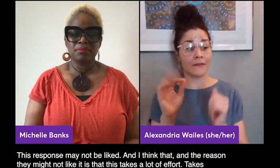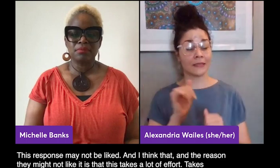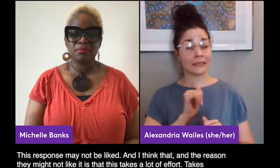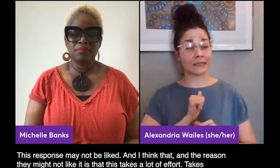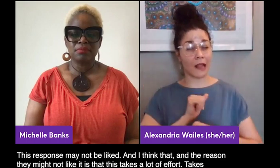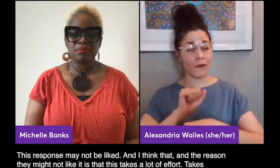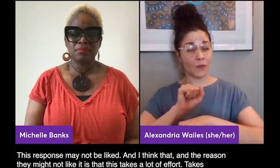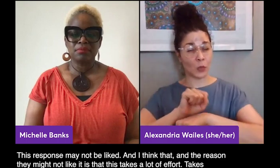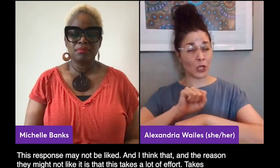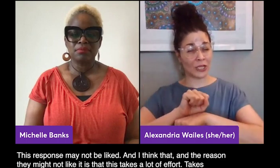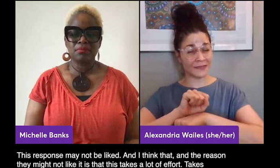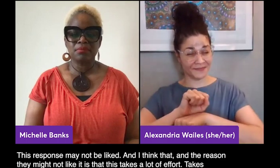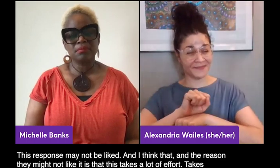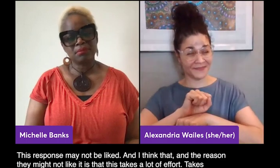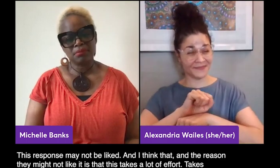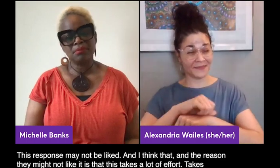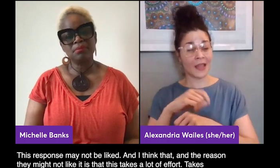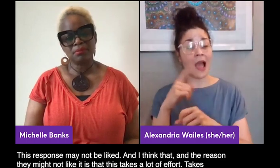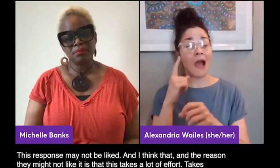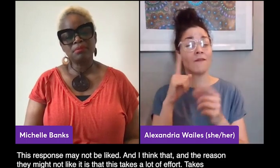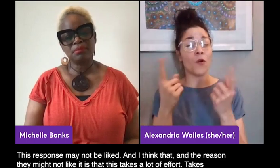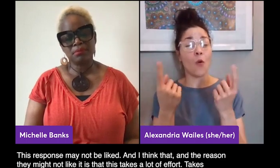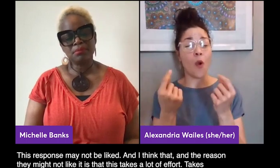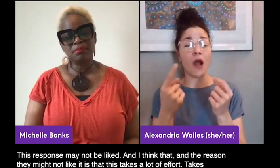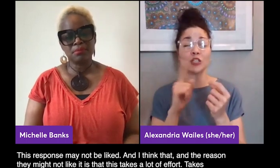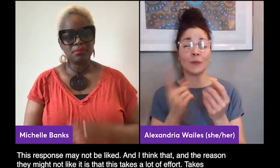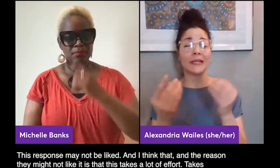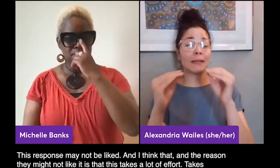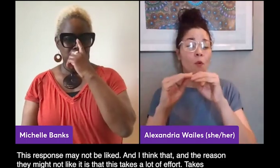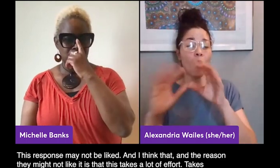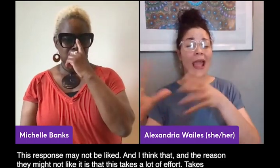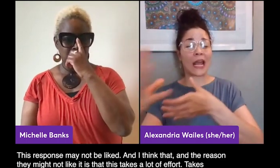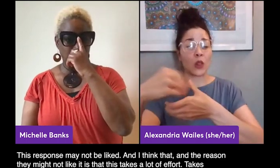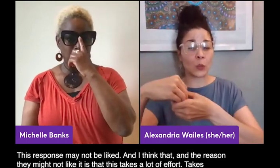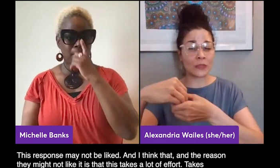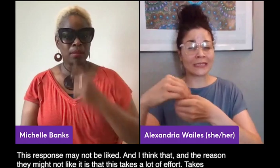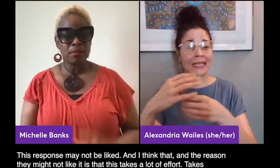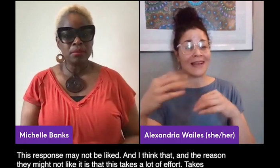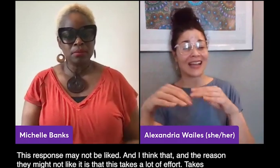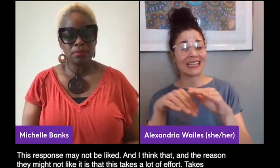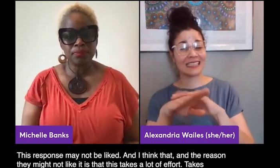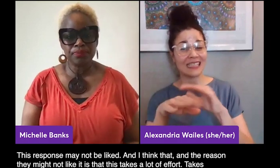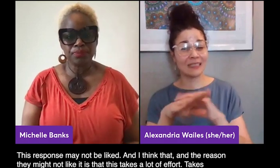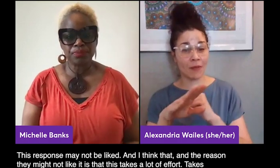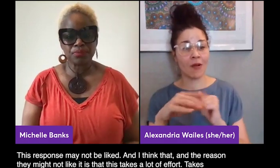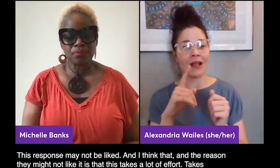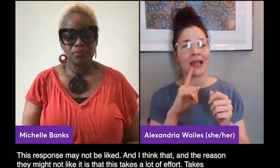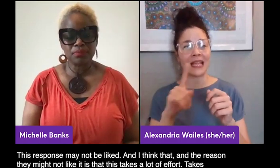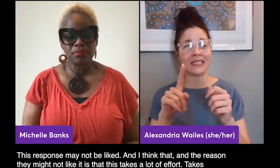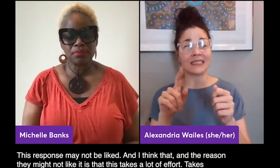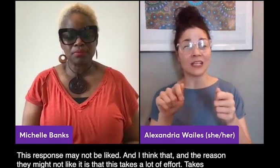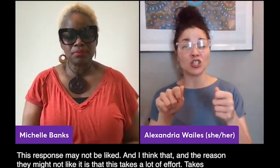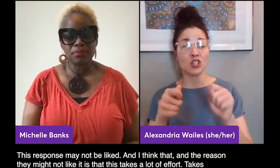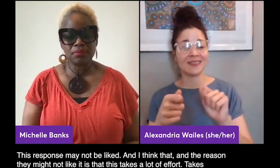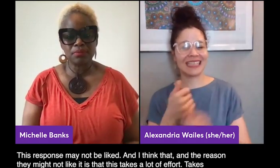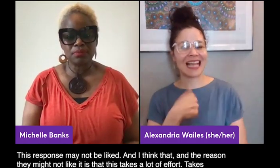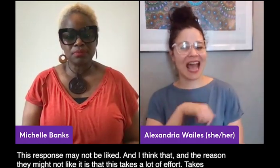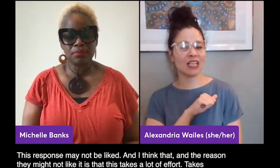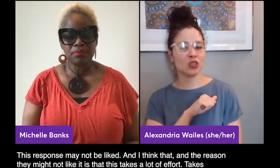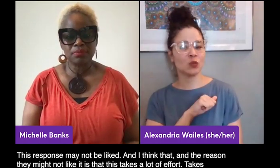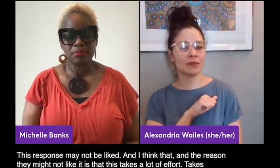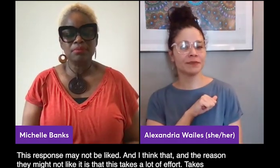a lot of self-work. To be more inclusive and accessible requires a shift in attitude.